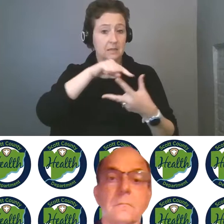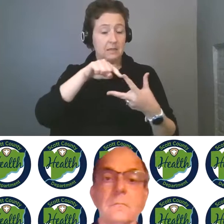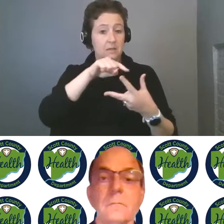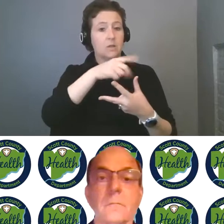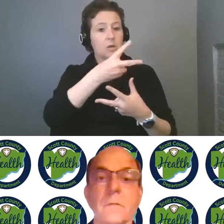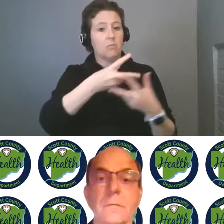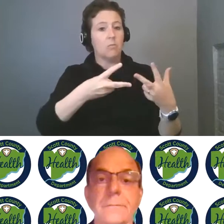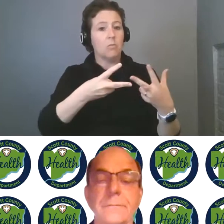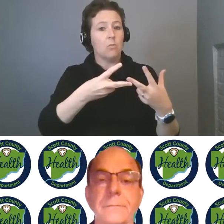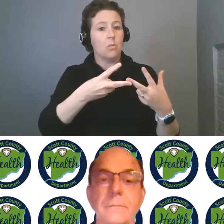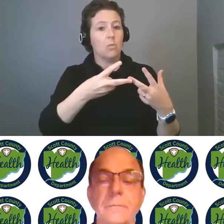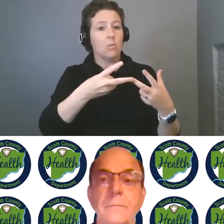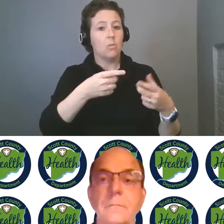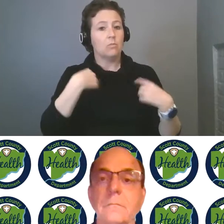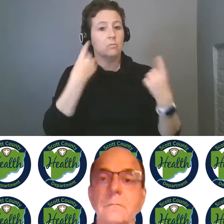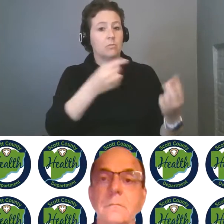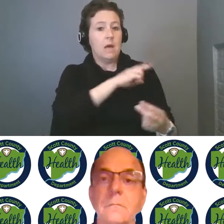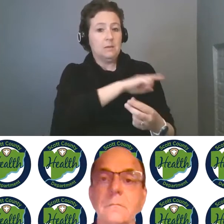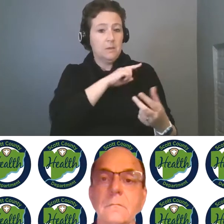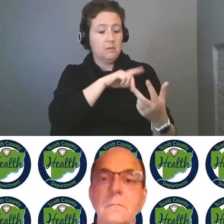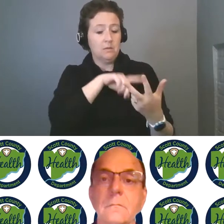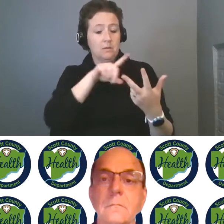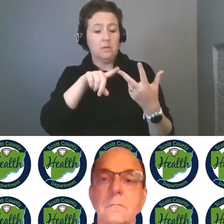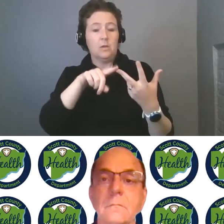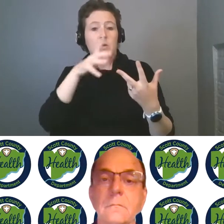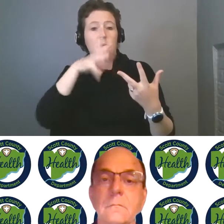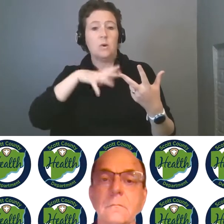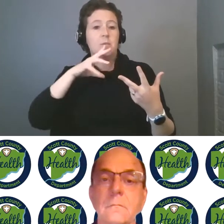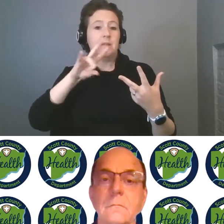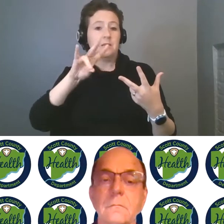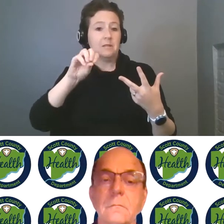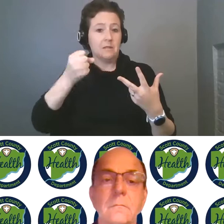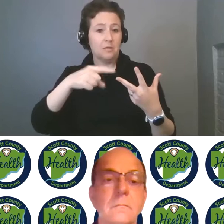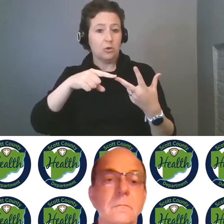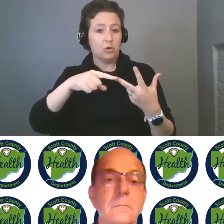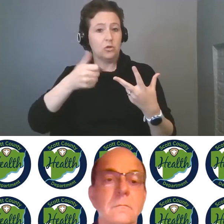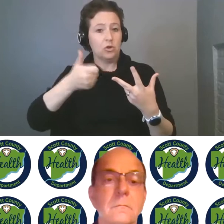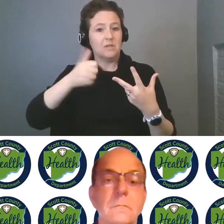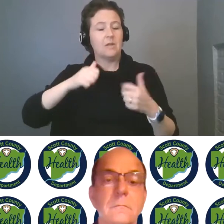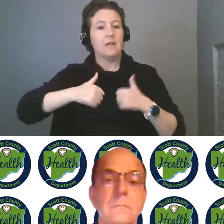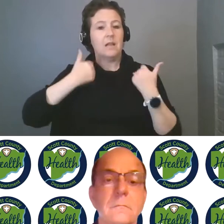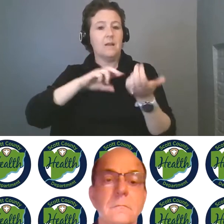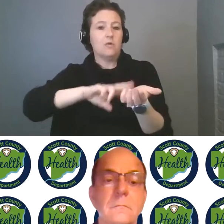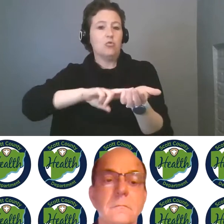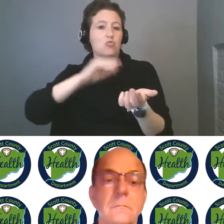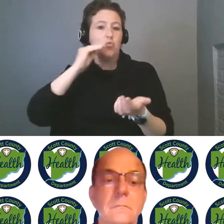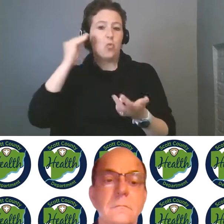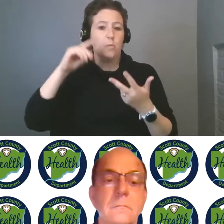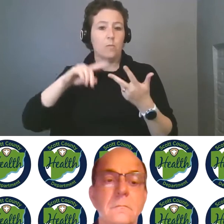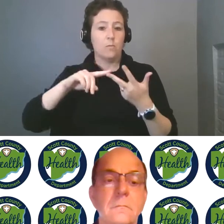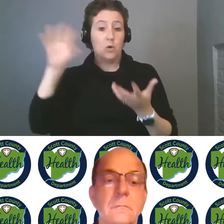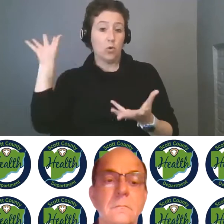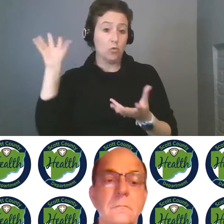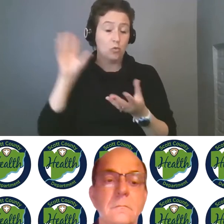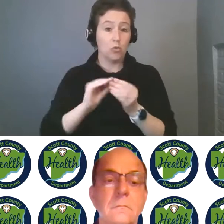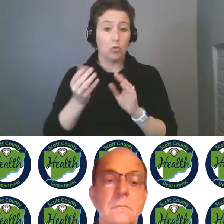been hospitalized, and also a woman in her 70s who had been living in a long-term care facility. The total number